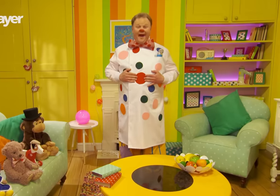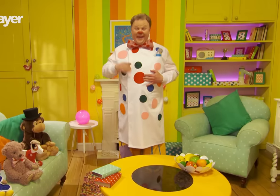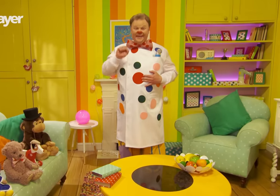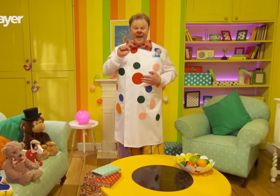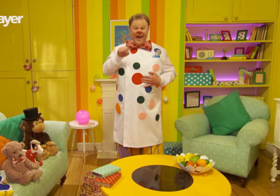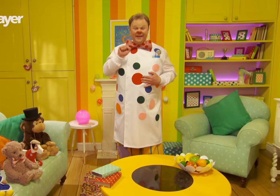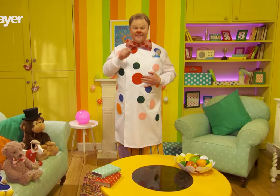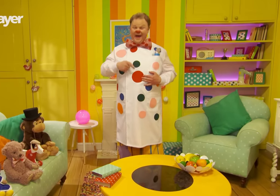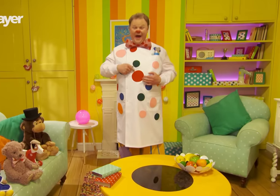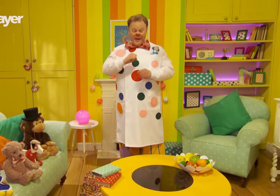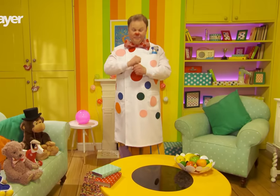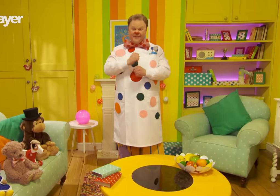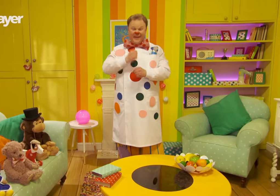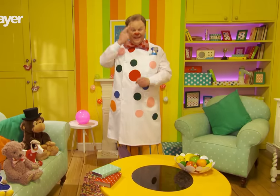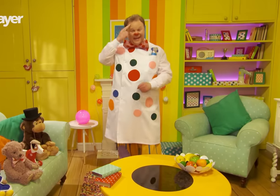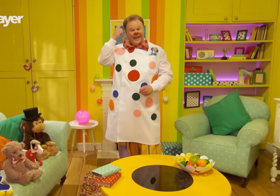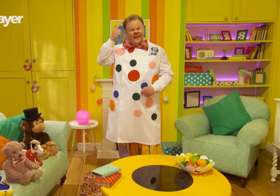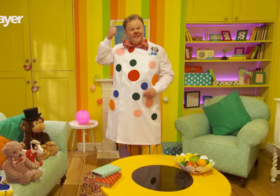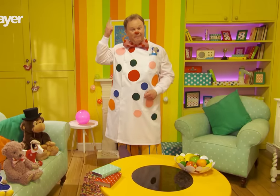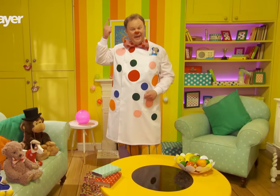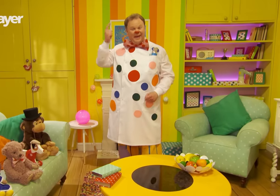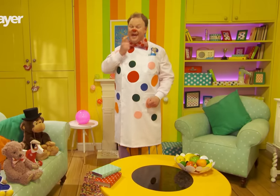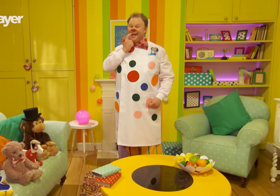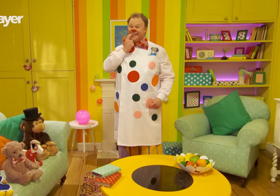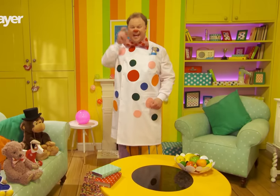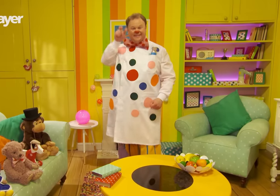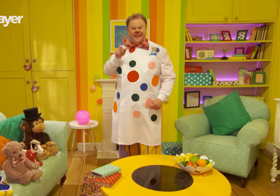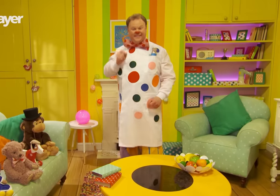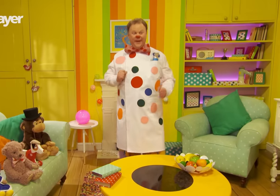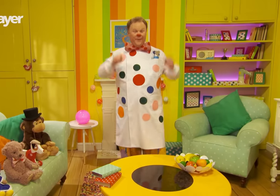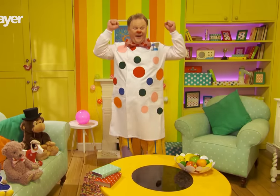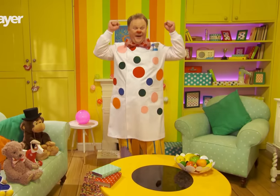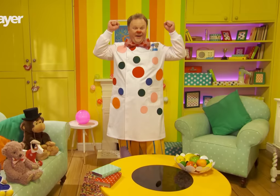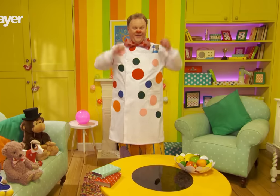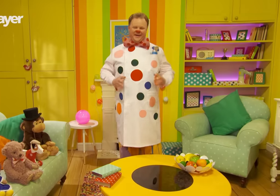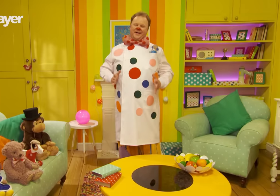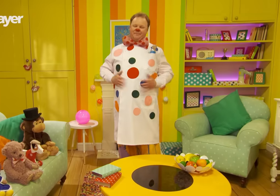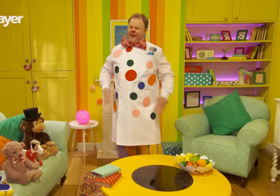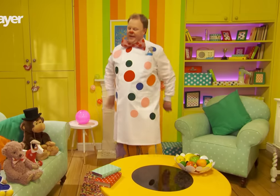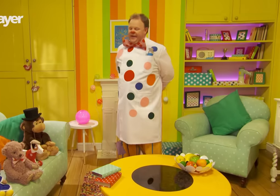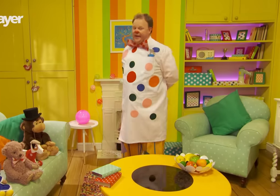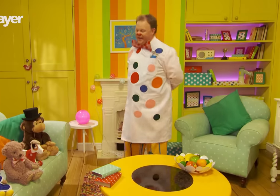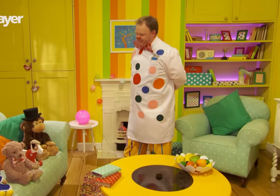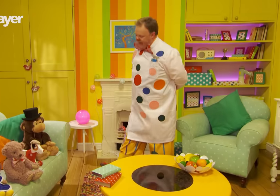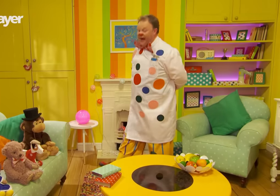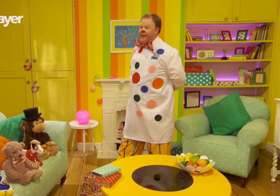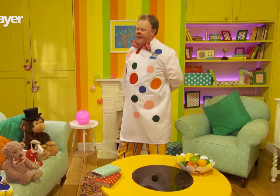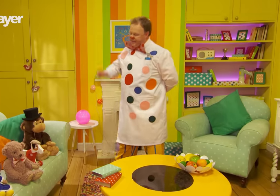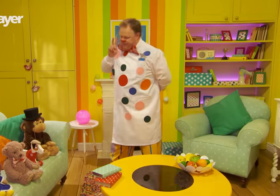today? Yes, I'm pretending to be a dentist. Woohoo! Yes, I'm